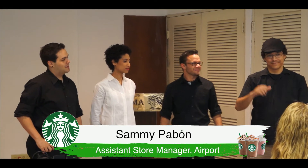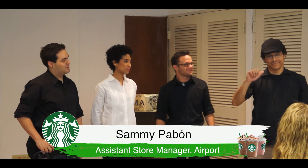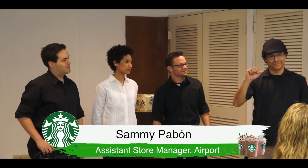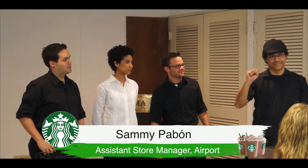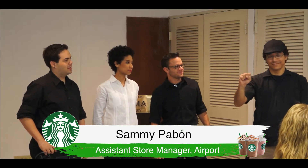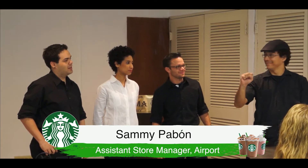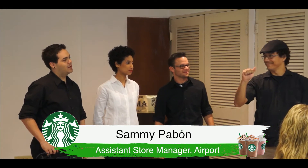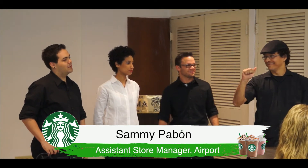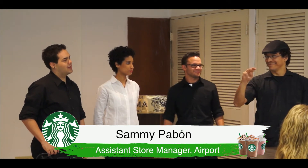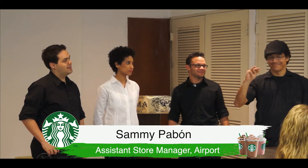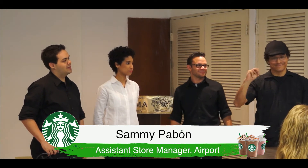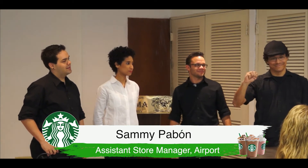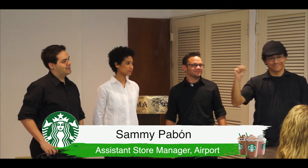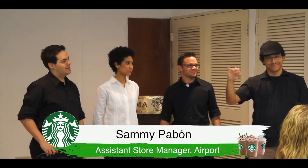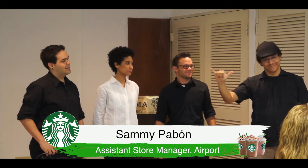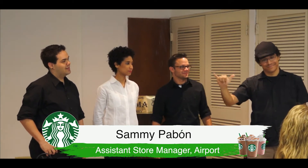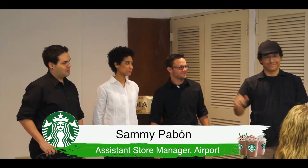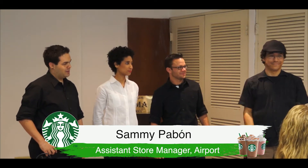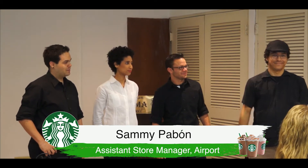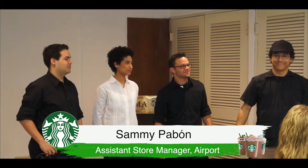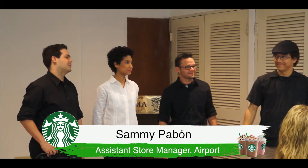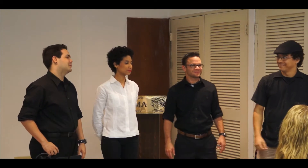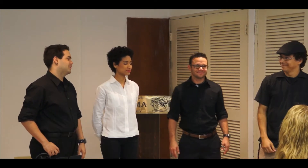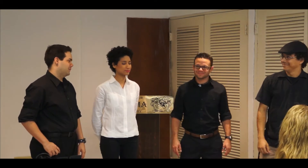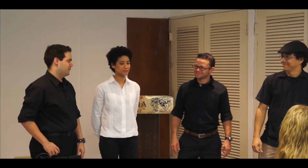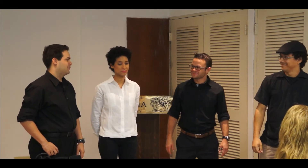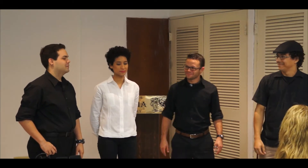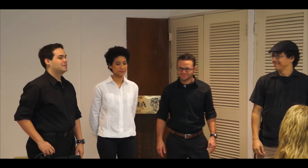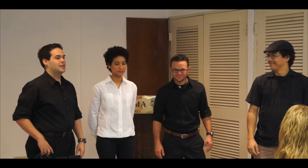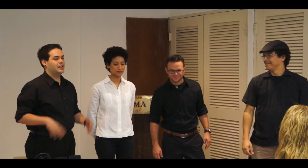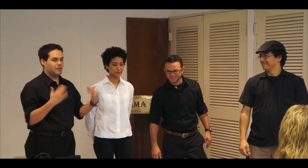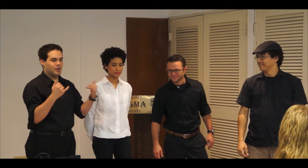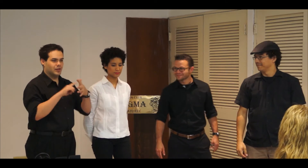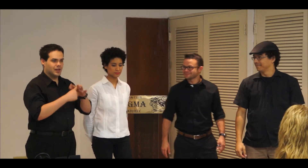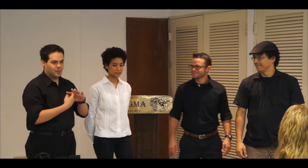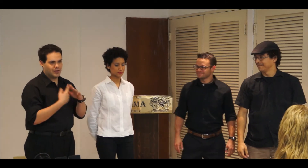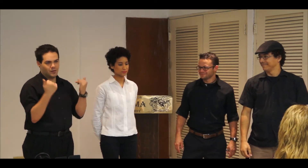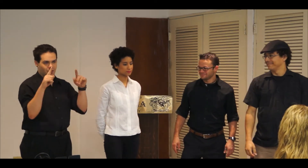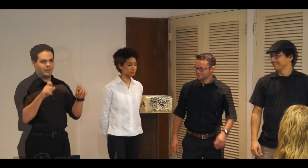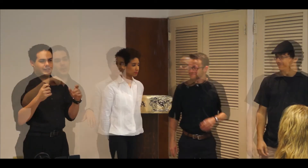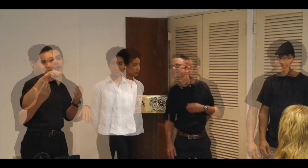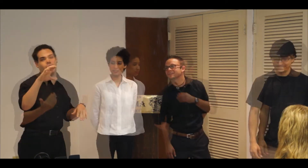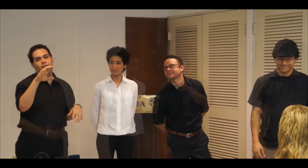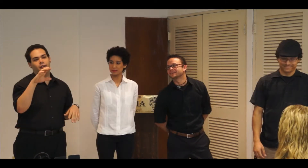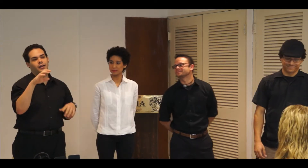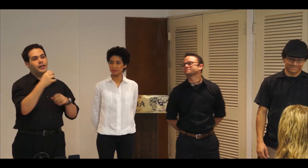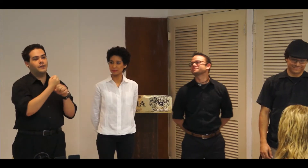Hola, buen día, mi nombre es Sammy Y vamos entonces a comenzar con el coffee tasting El café